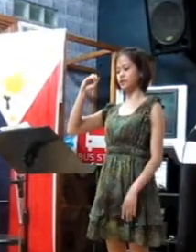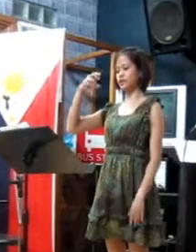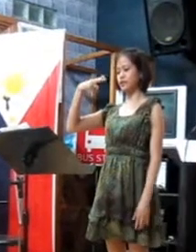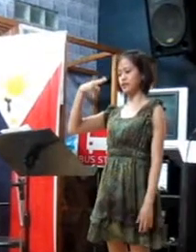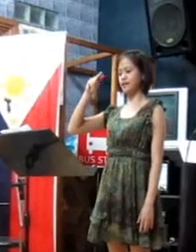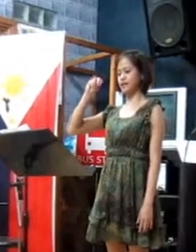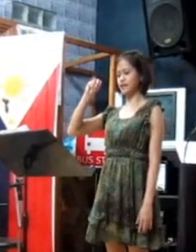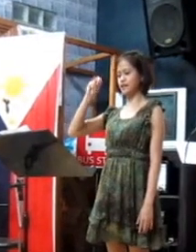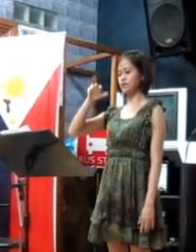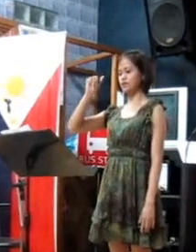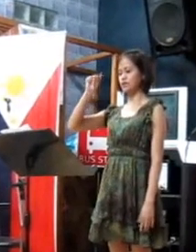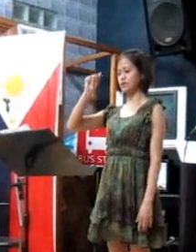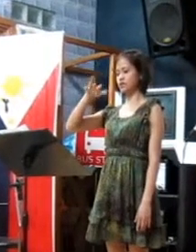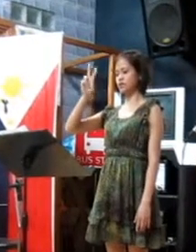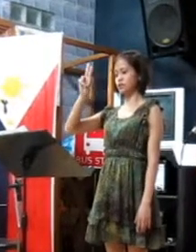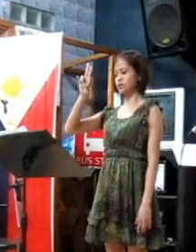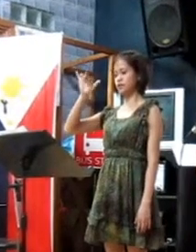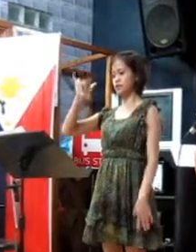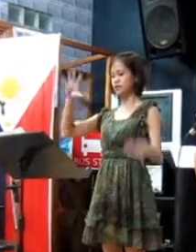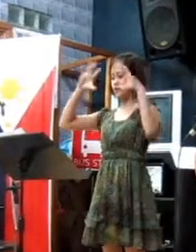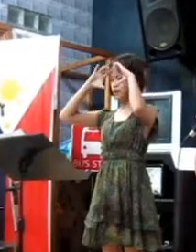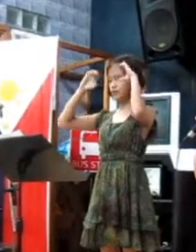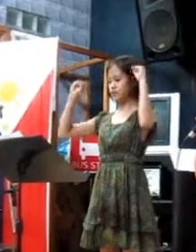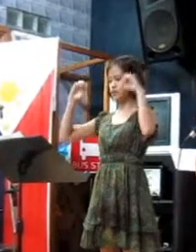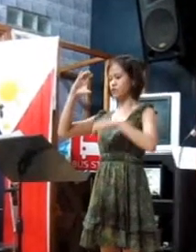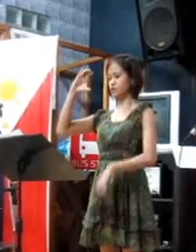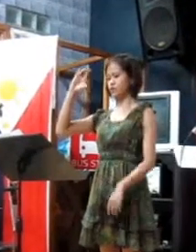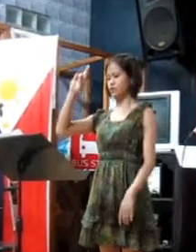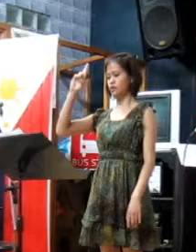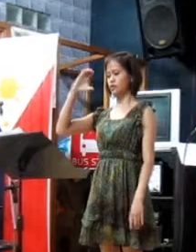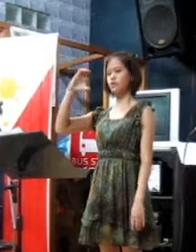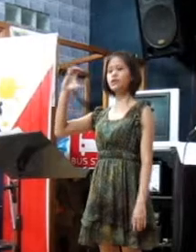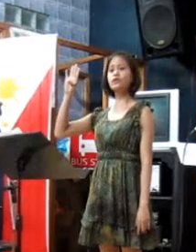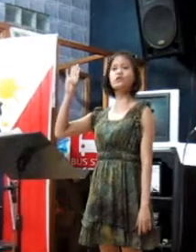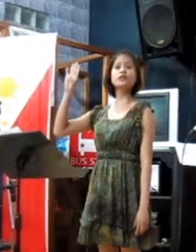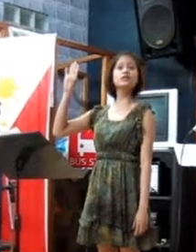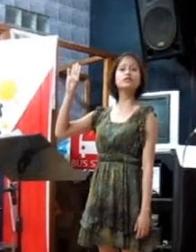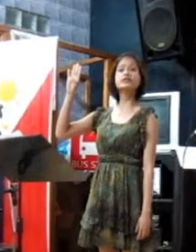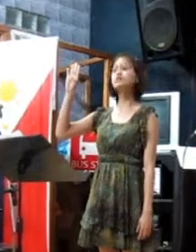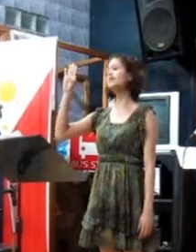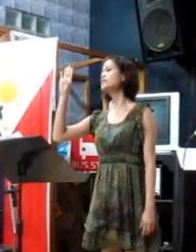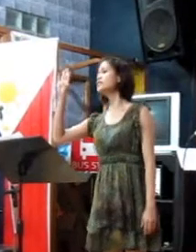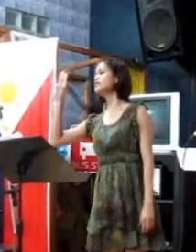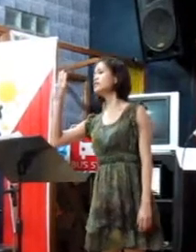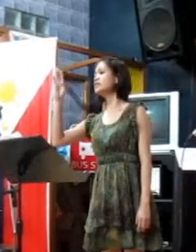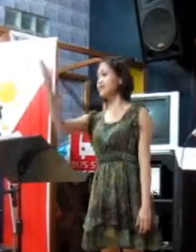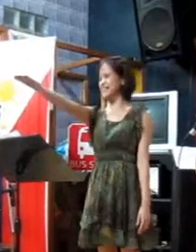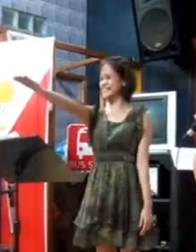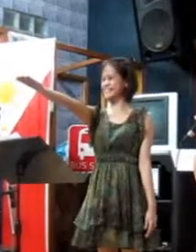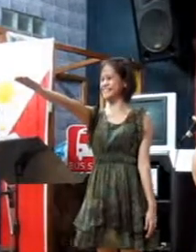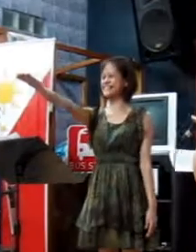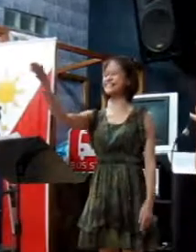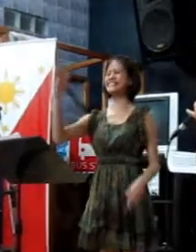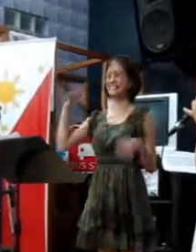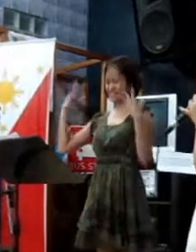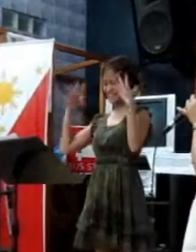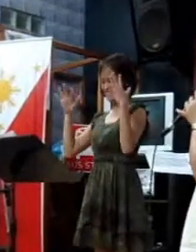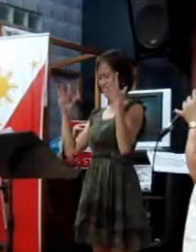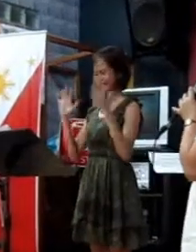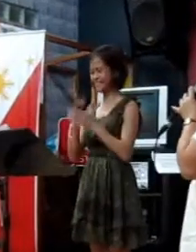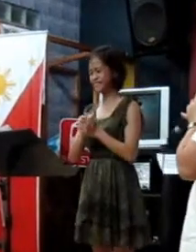to Sir John A. Uy, President of Rotary Club of Central Butuan,